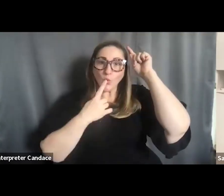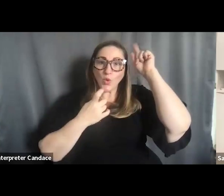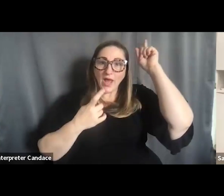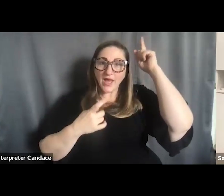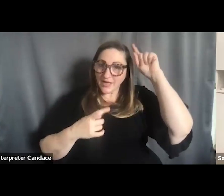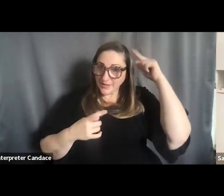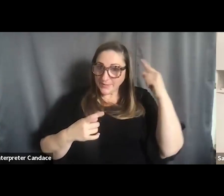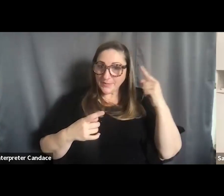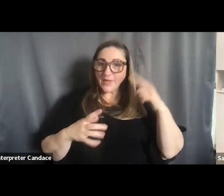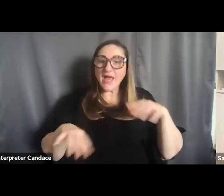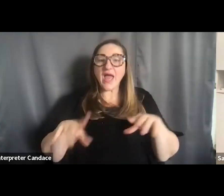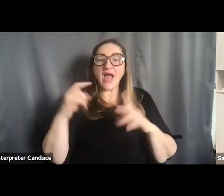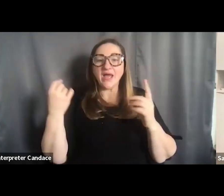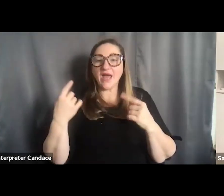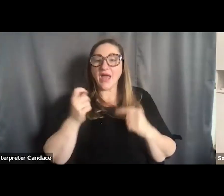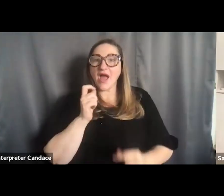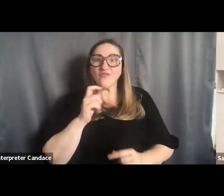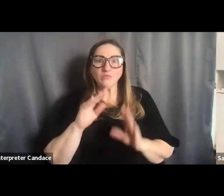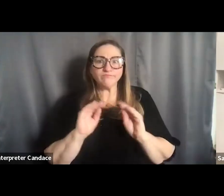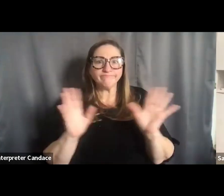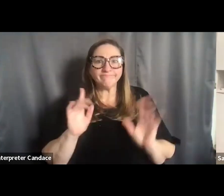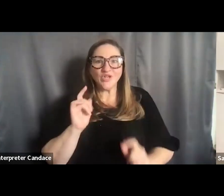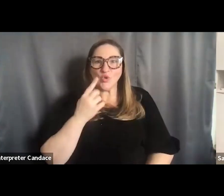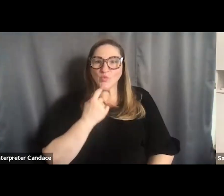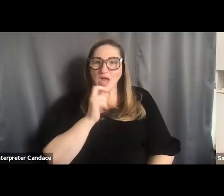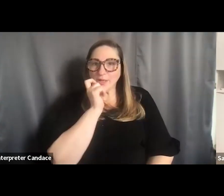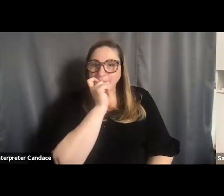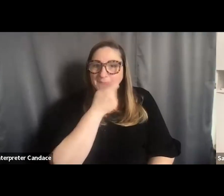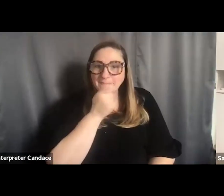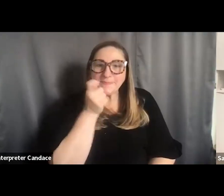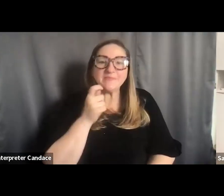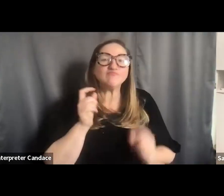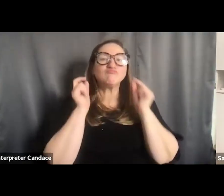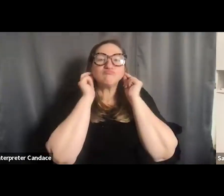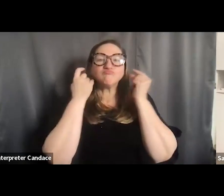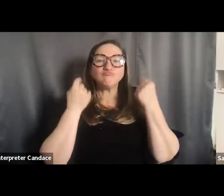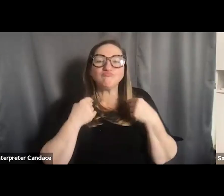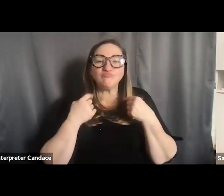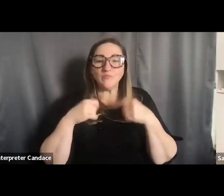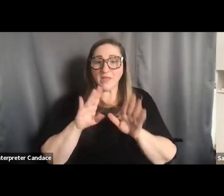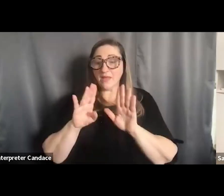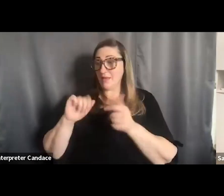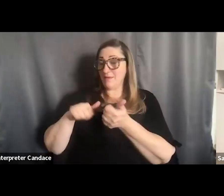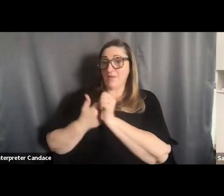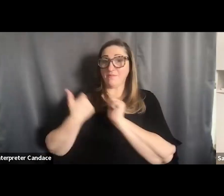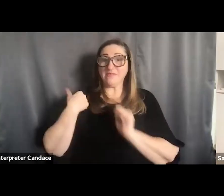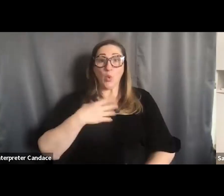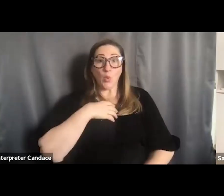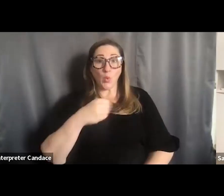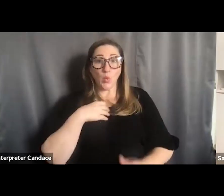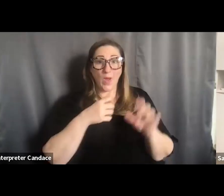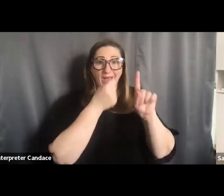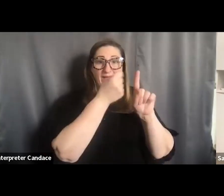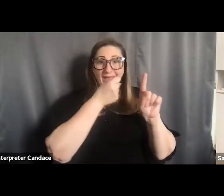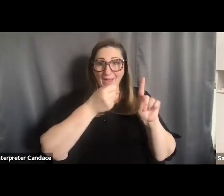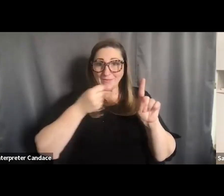blue earrings, and a dark gray pinstripe with a deep V-neck. Behind me is a wall of white cabinets with